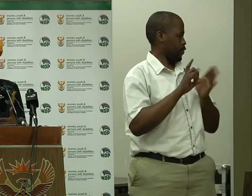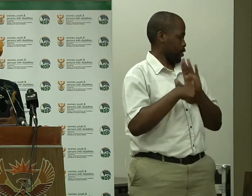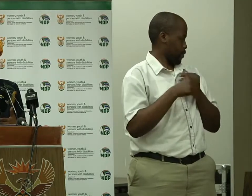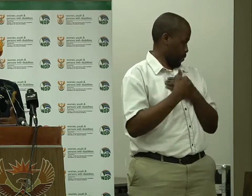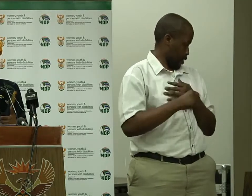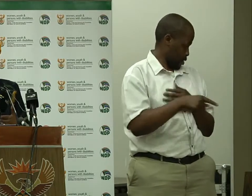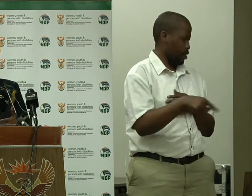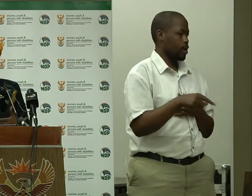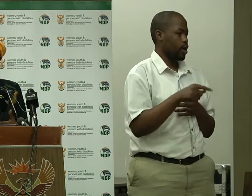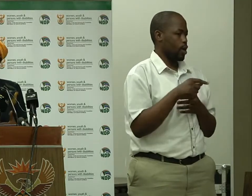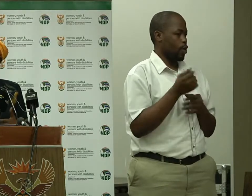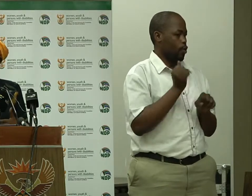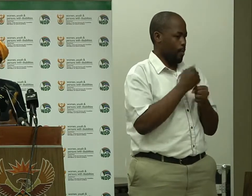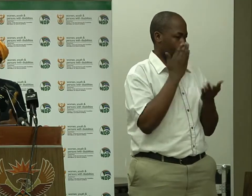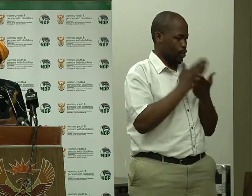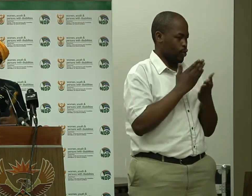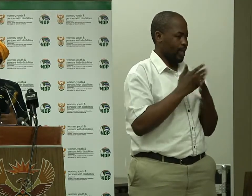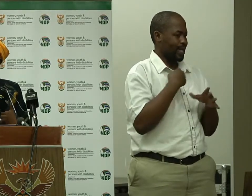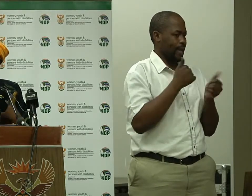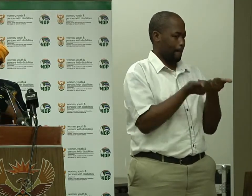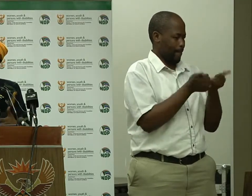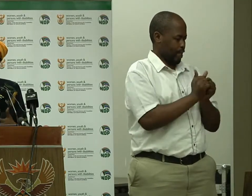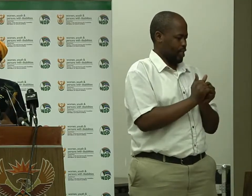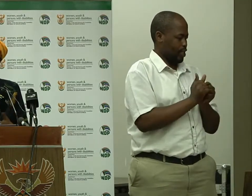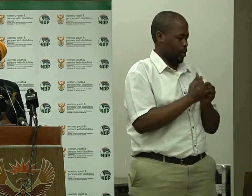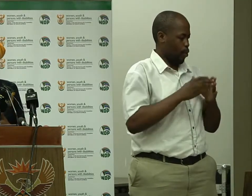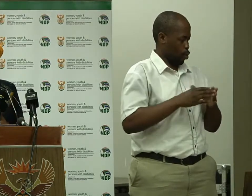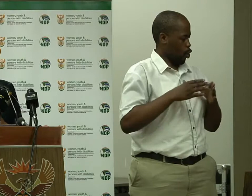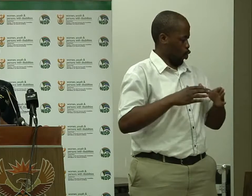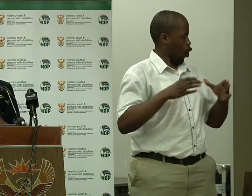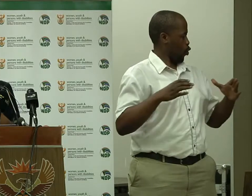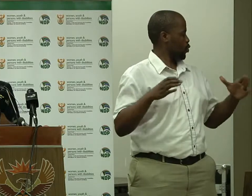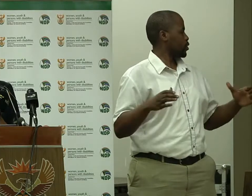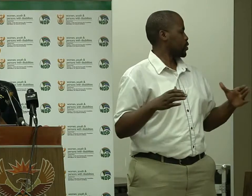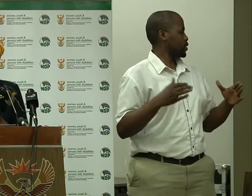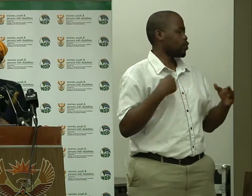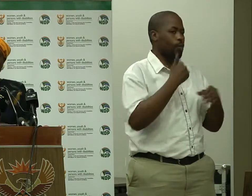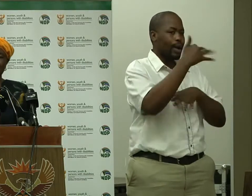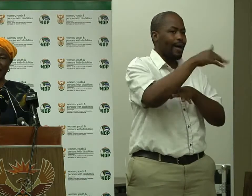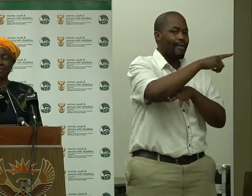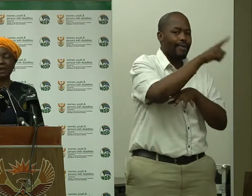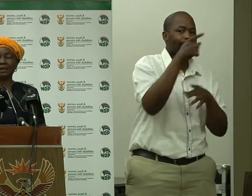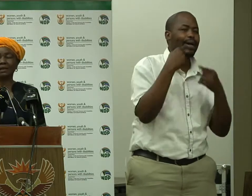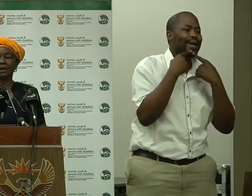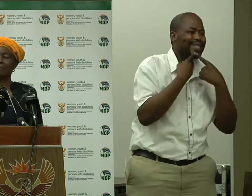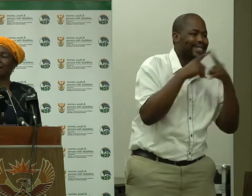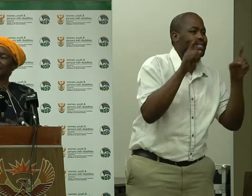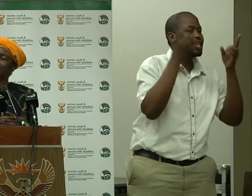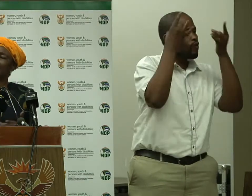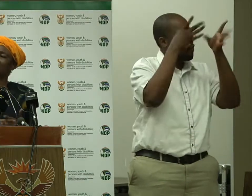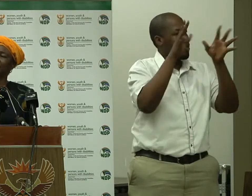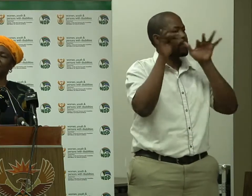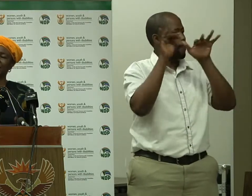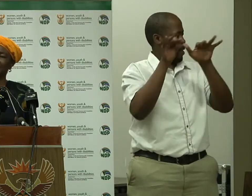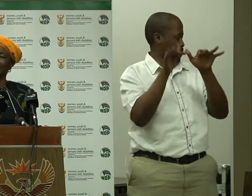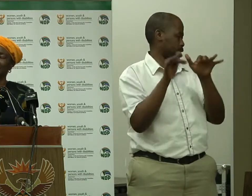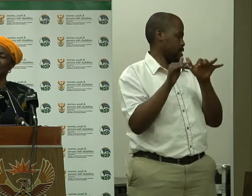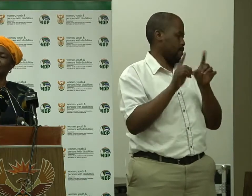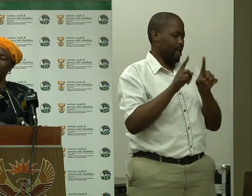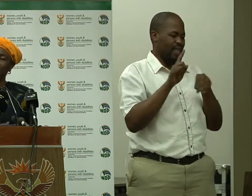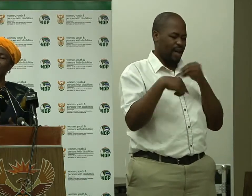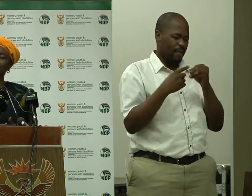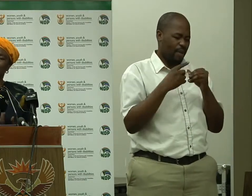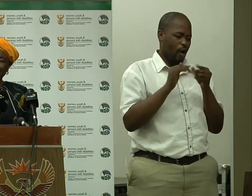partnership, and we're all out there raising issues, conscientizing the public, but above